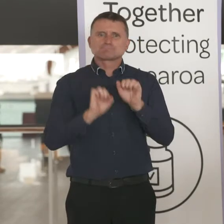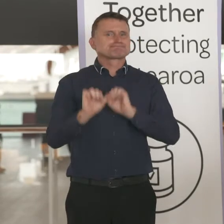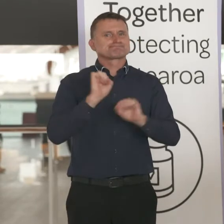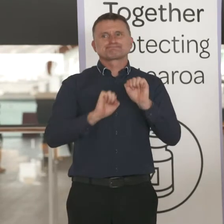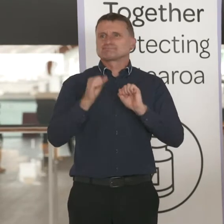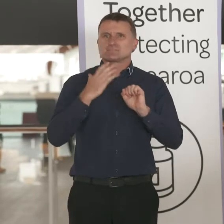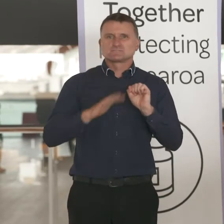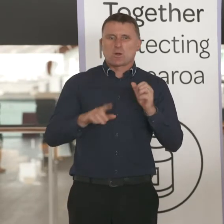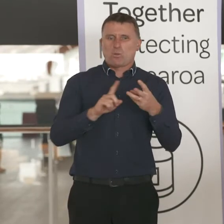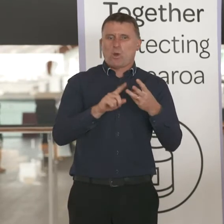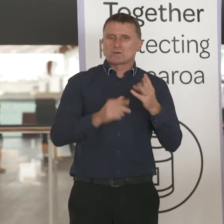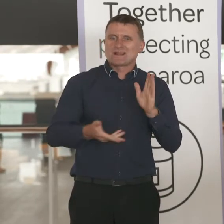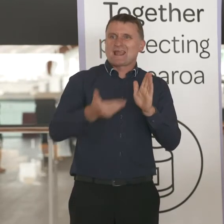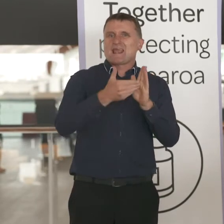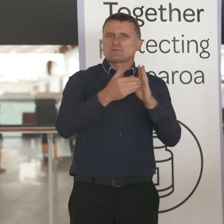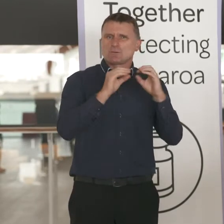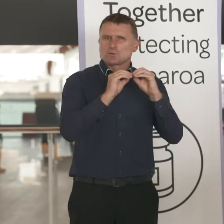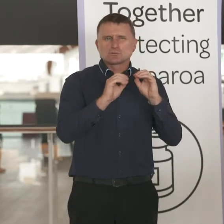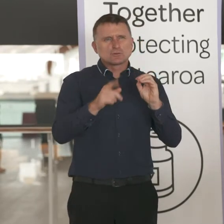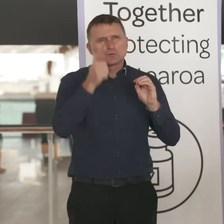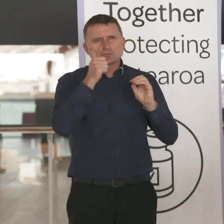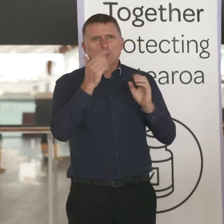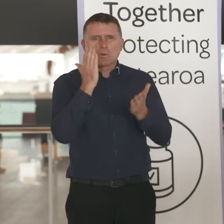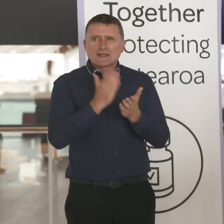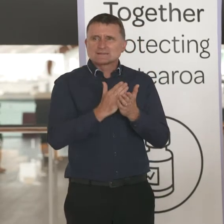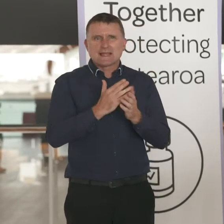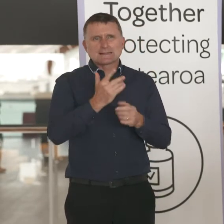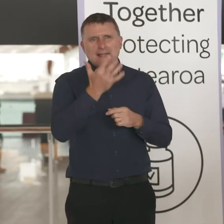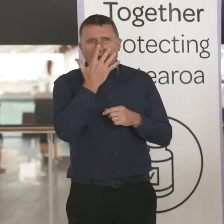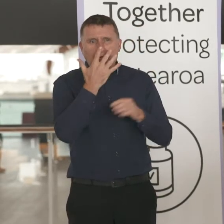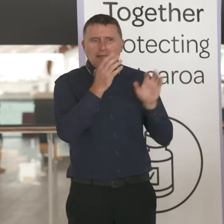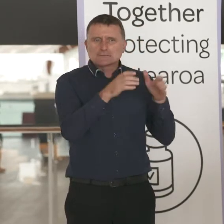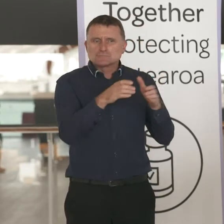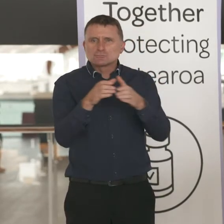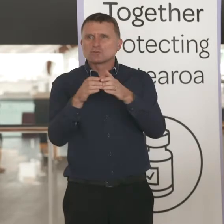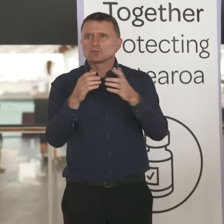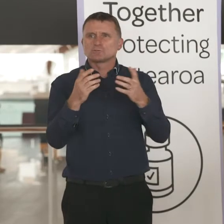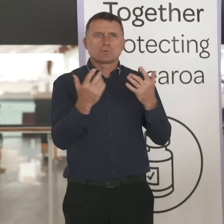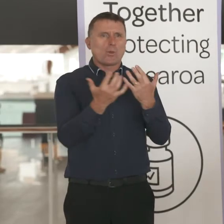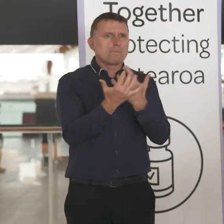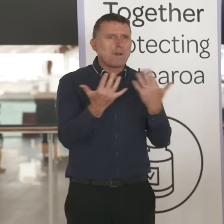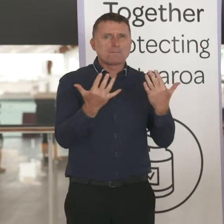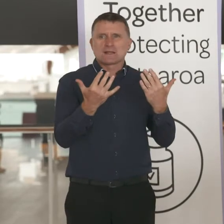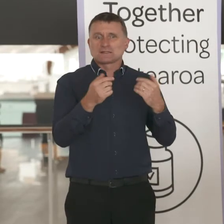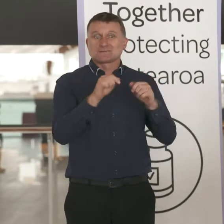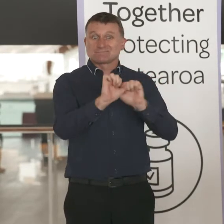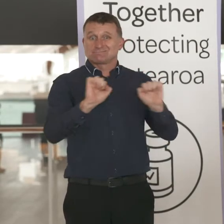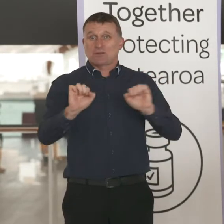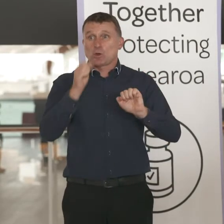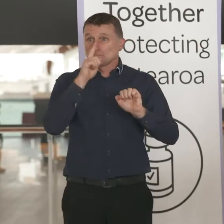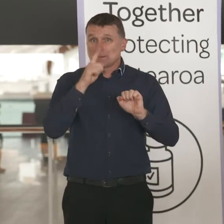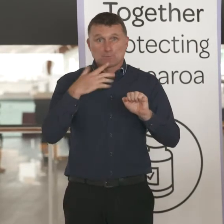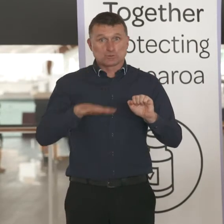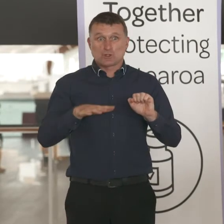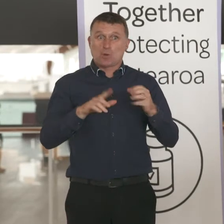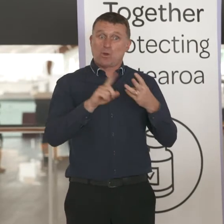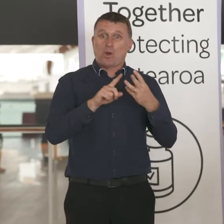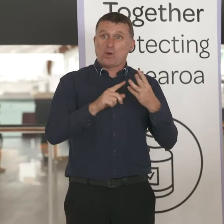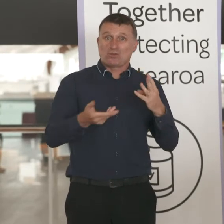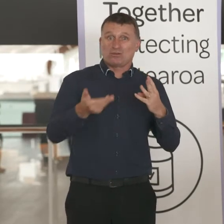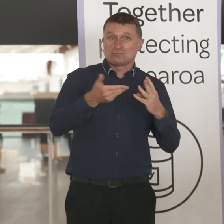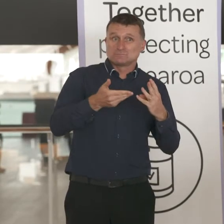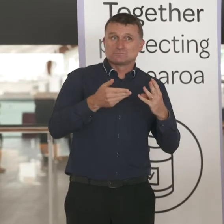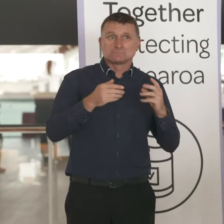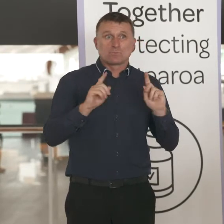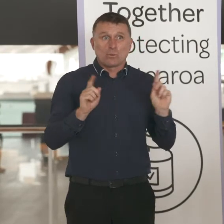there any specific demographics that you're seeing, Helen? Whether it be populations across the country or specific kind of